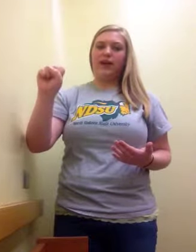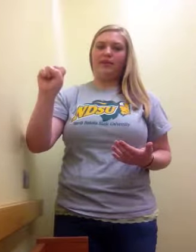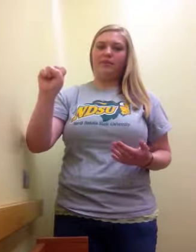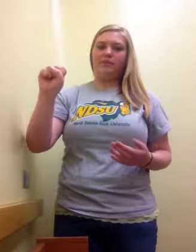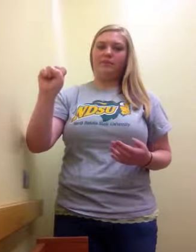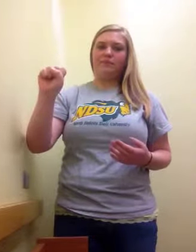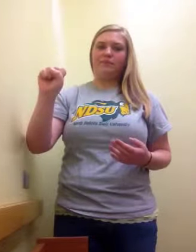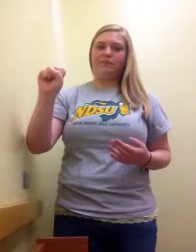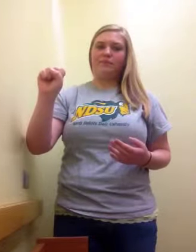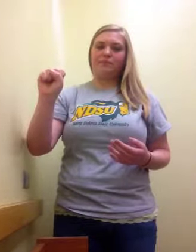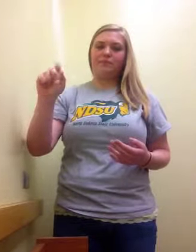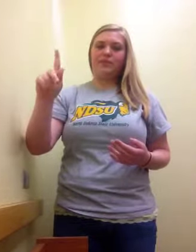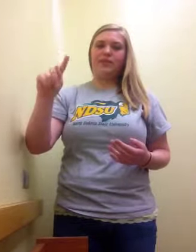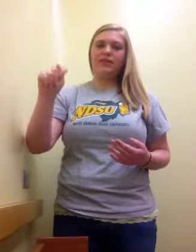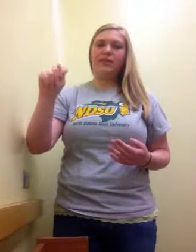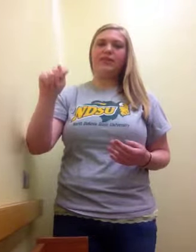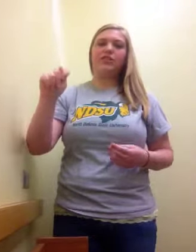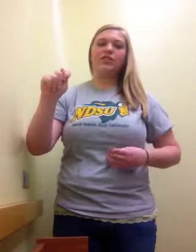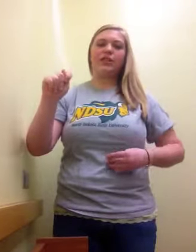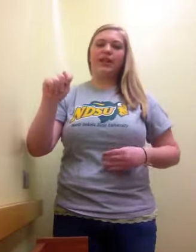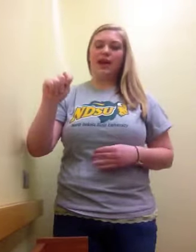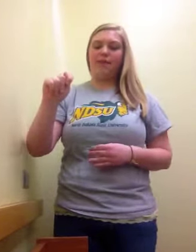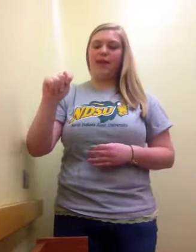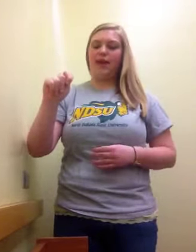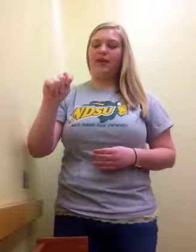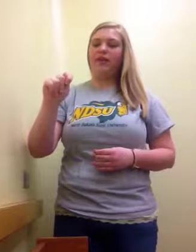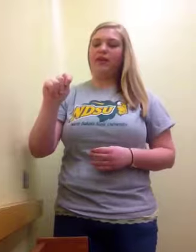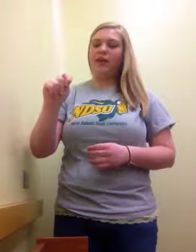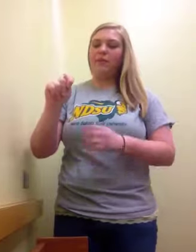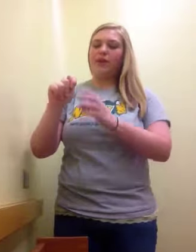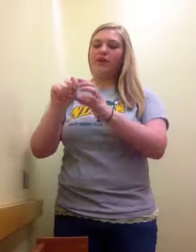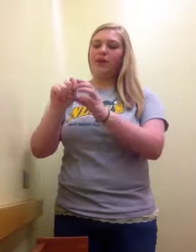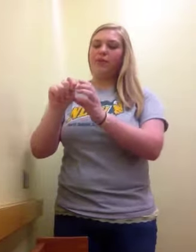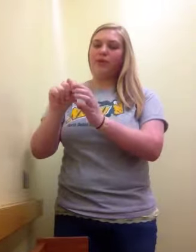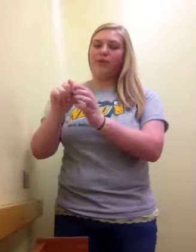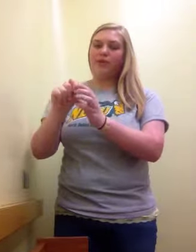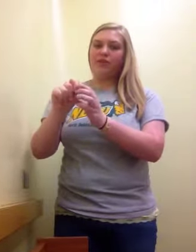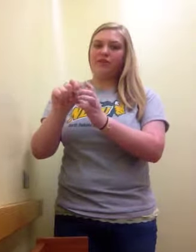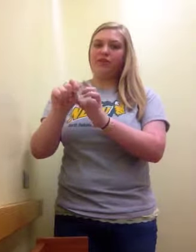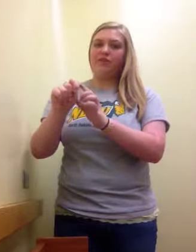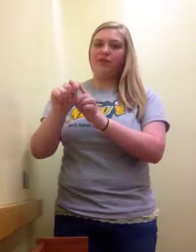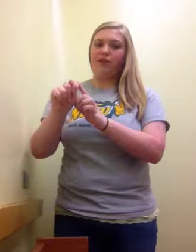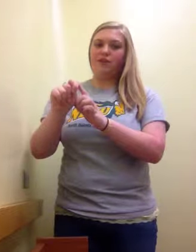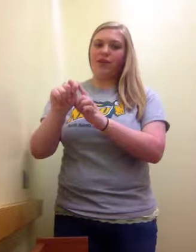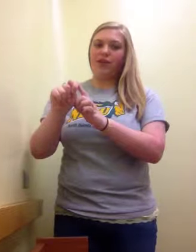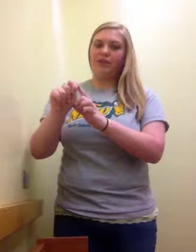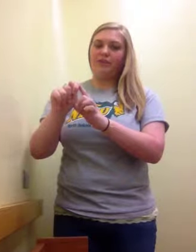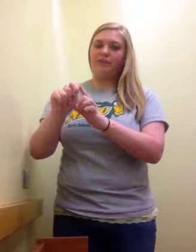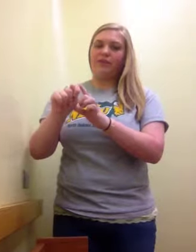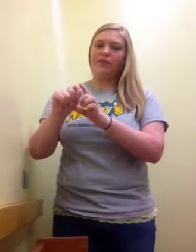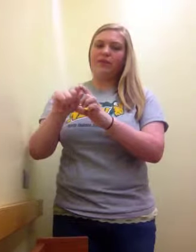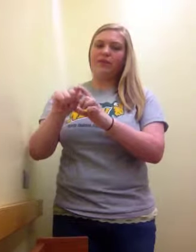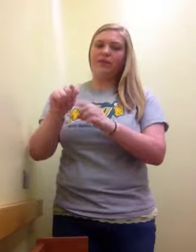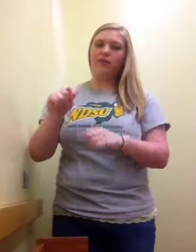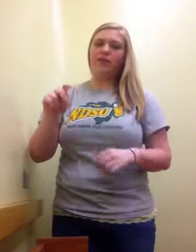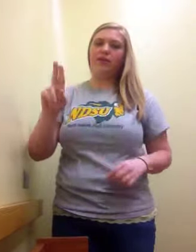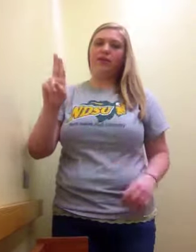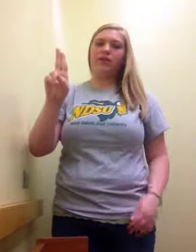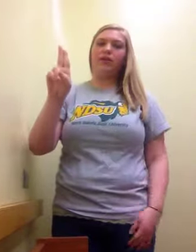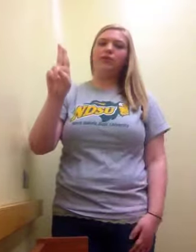S. T is just like the M and the N, but the thumb only goes underneath the first finger. U, you